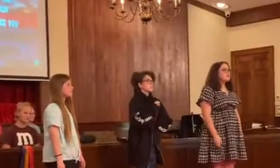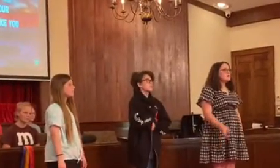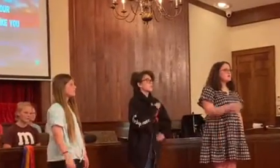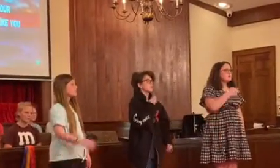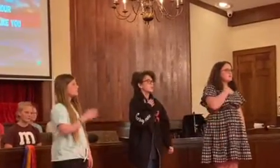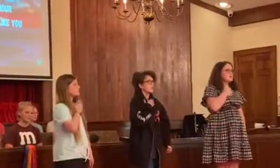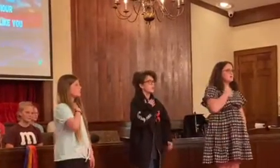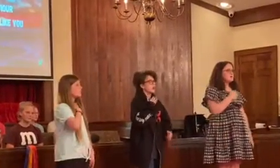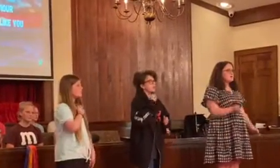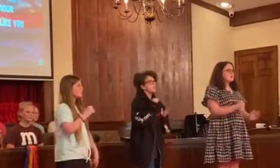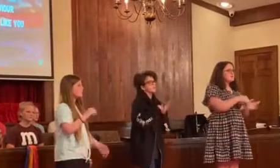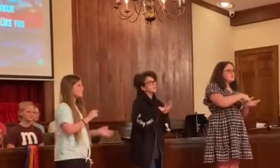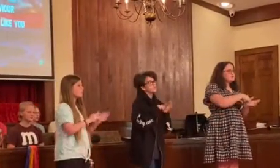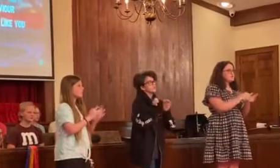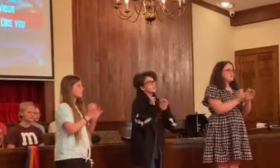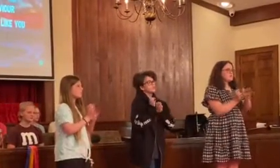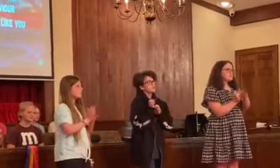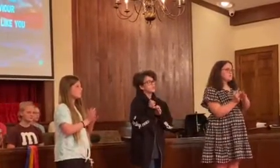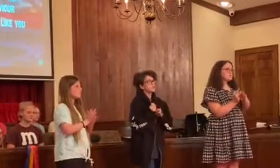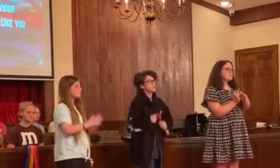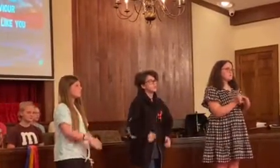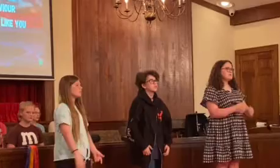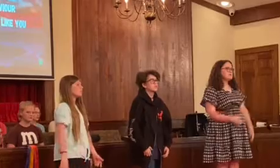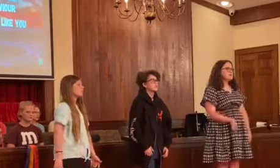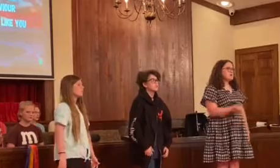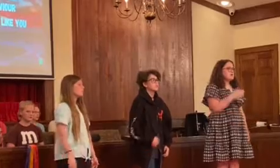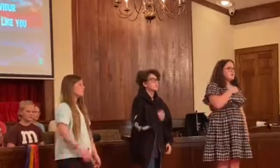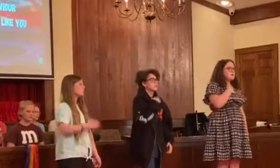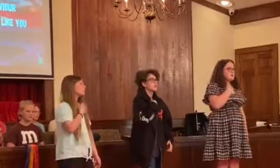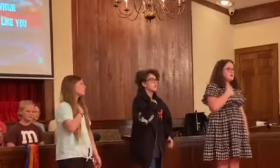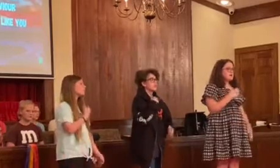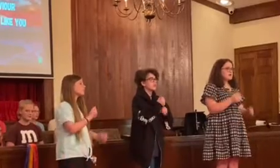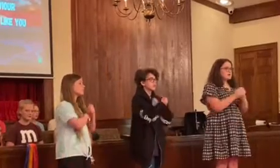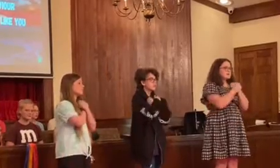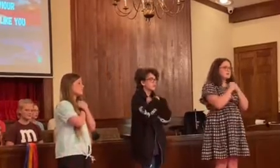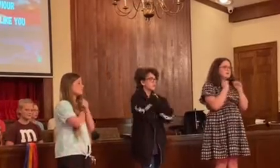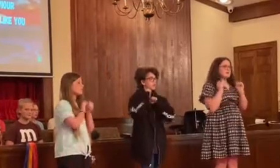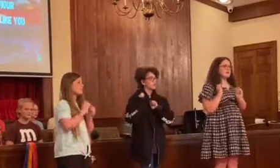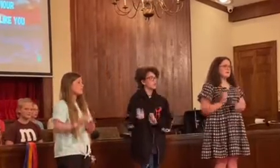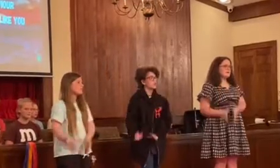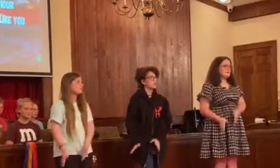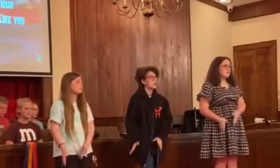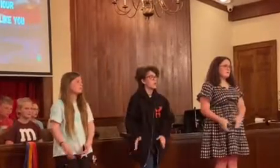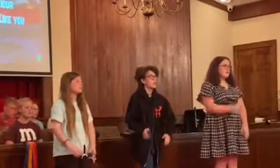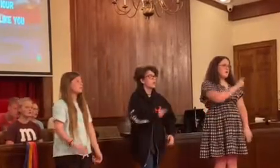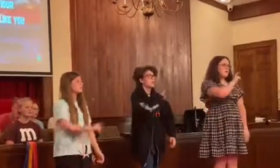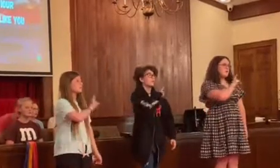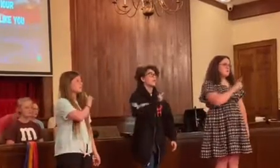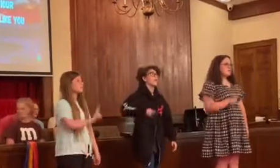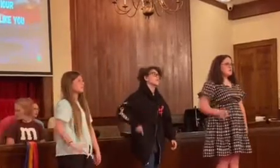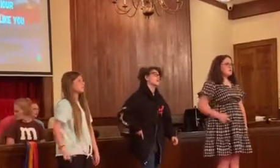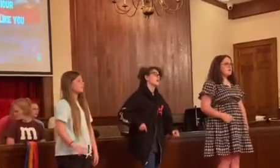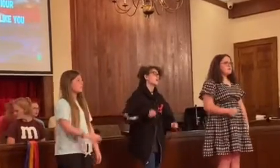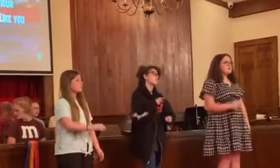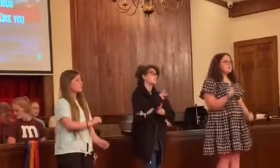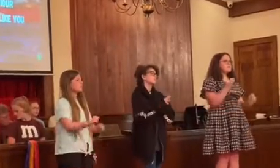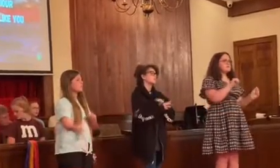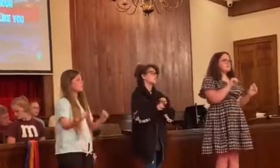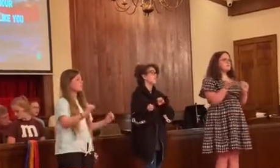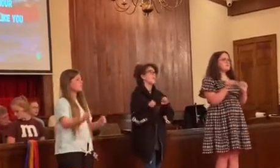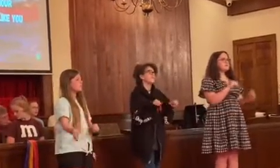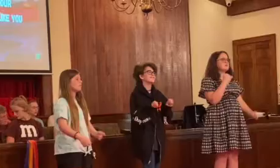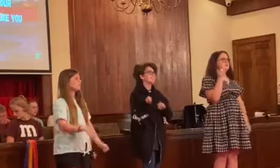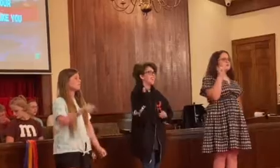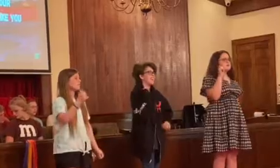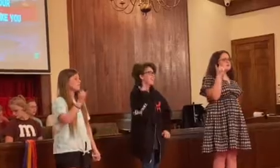My Jesus, my Savior The world has